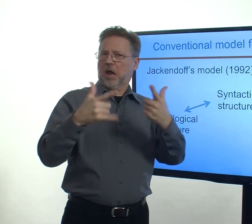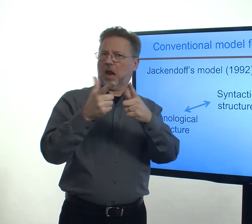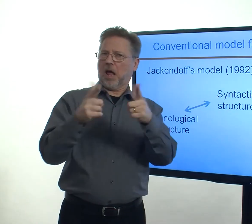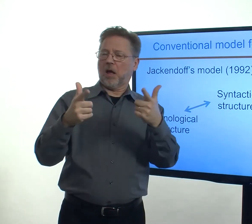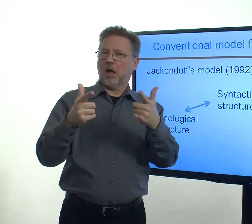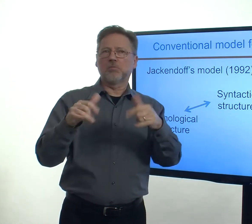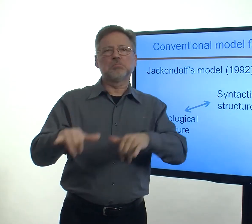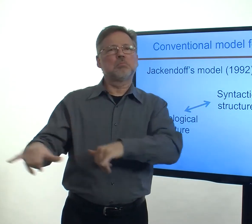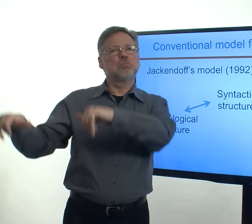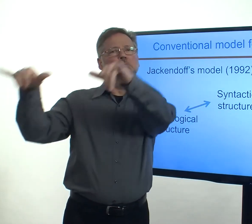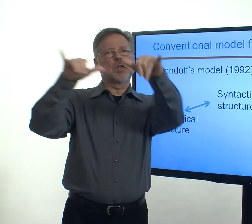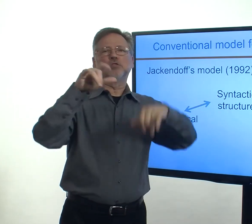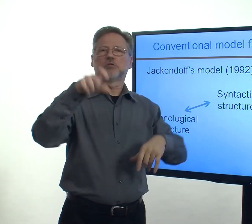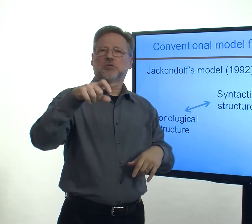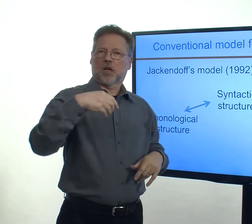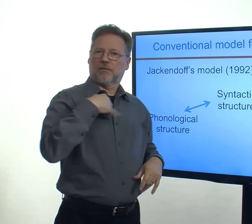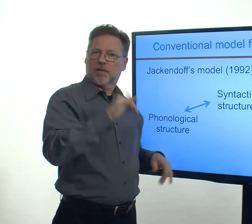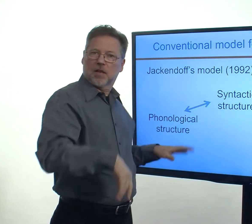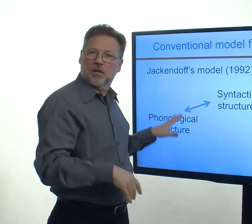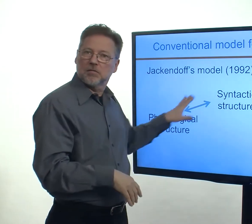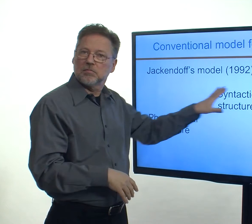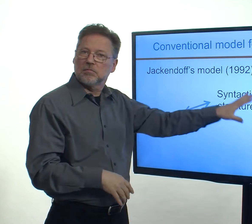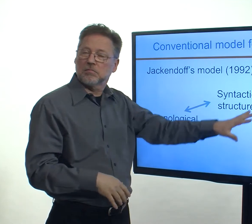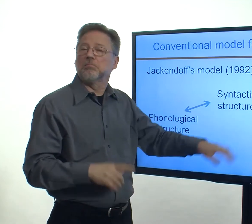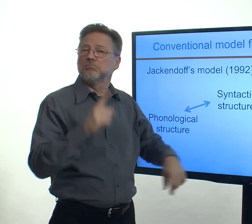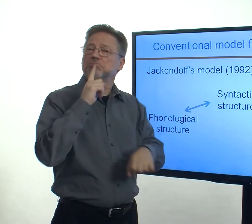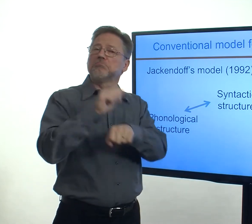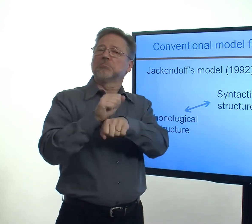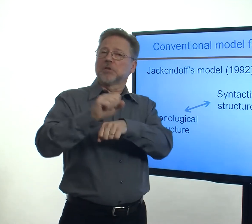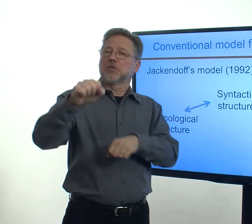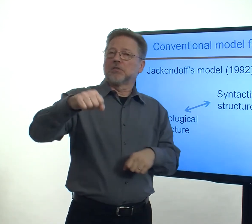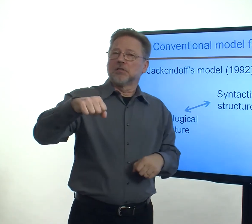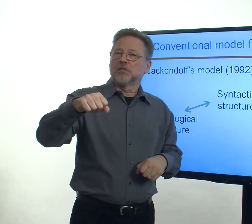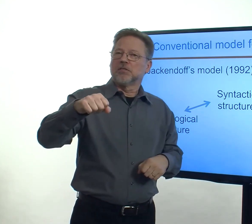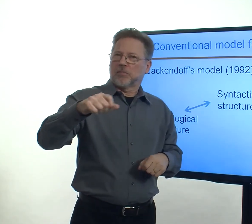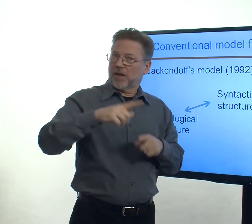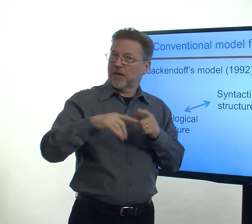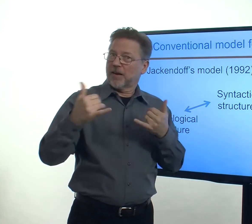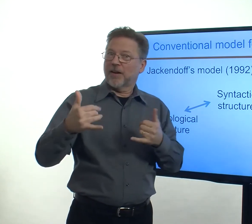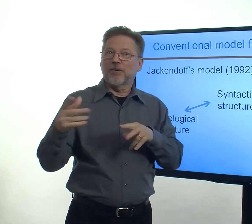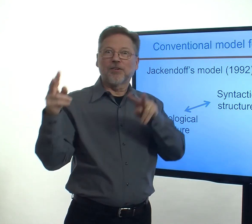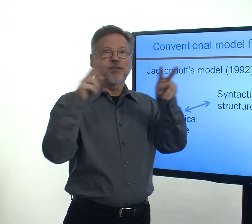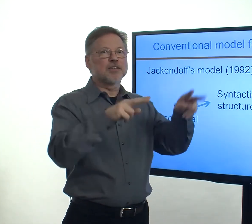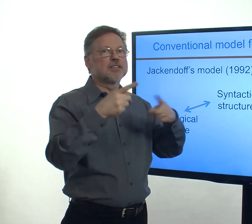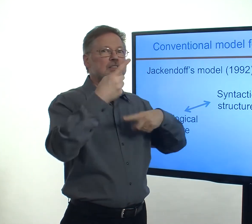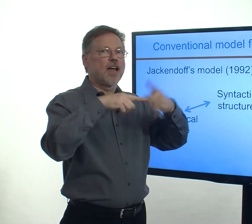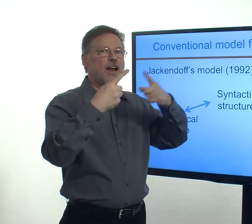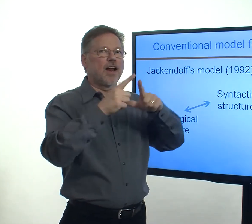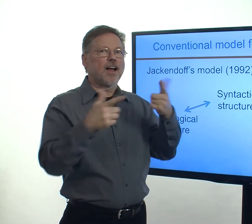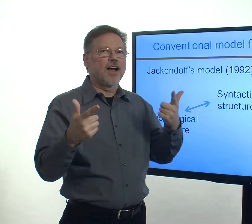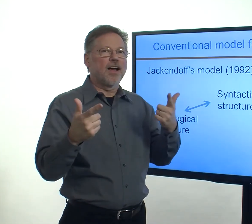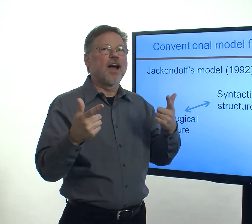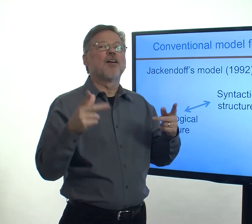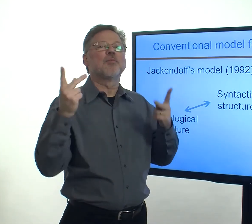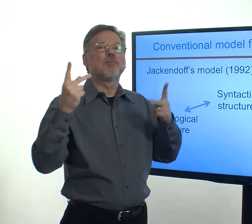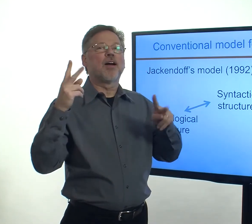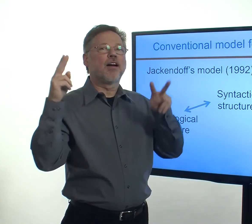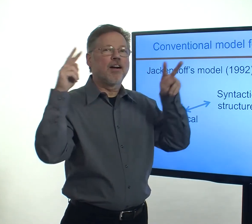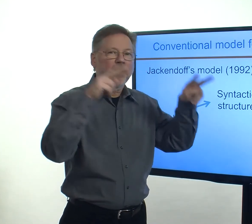model is considered standard across all languages, so all languages should have these three types of structures. In fact, they do, but what about sign